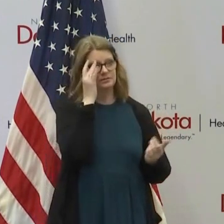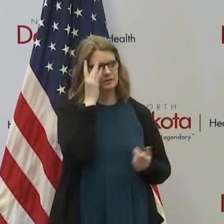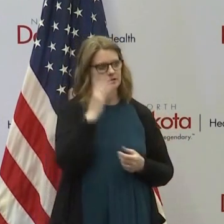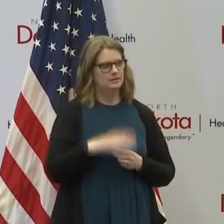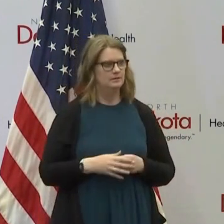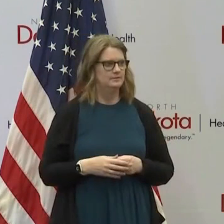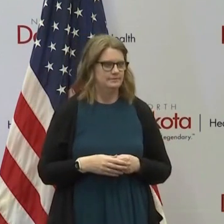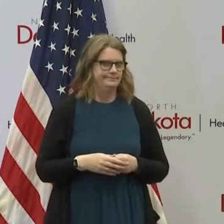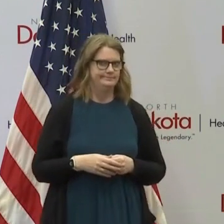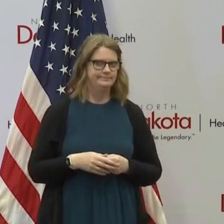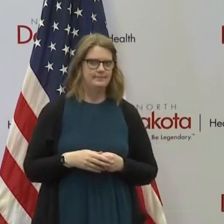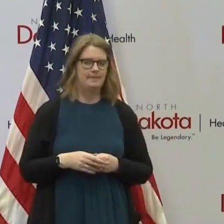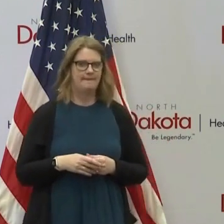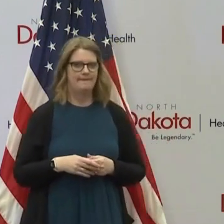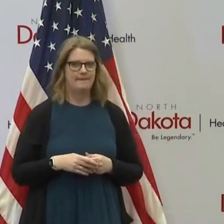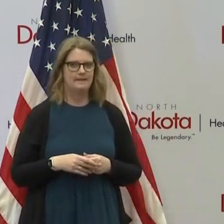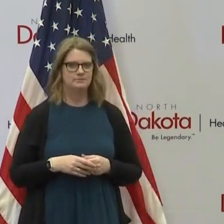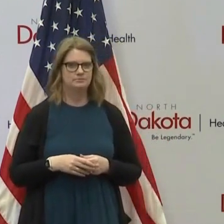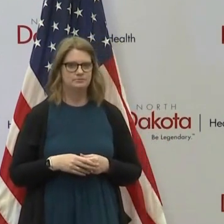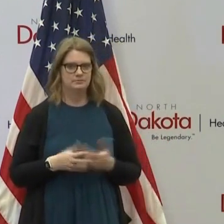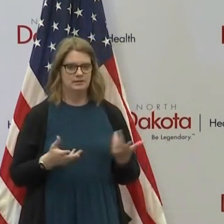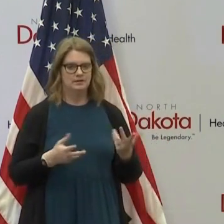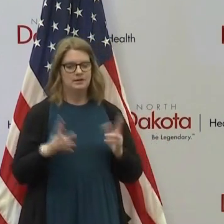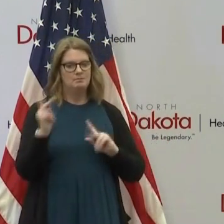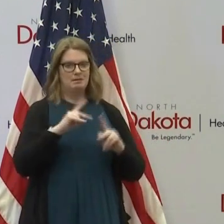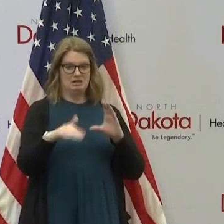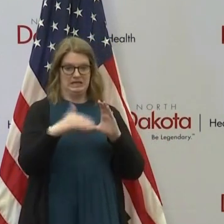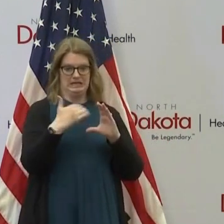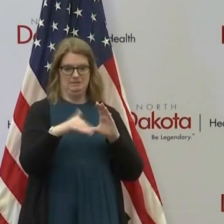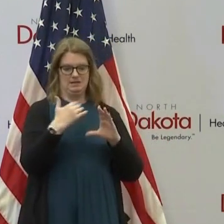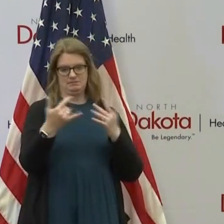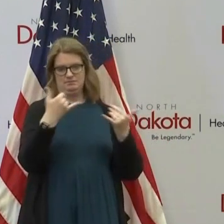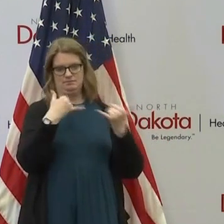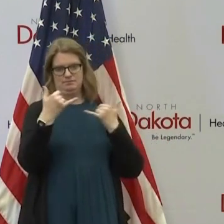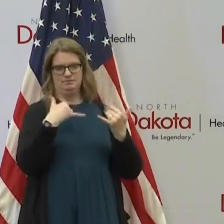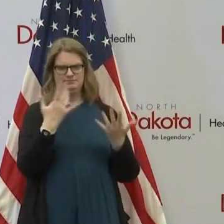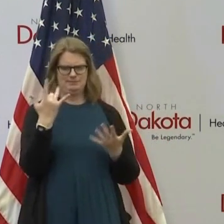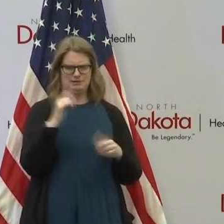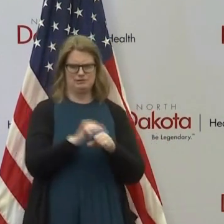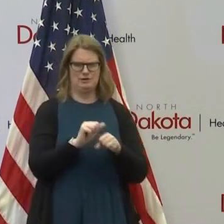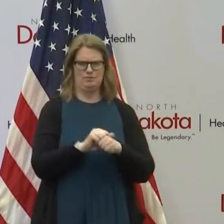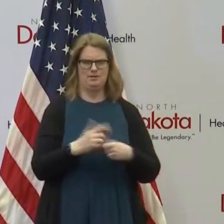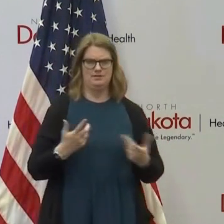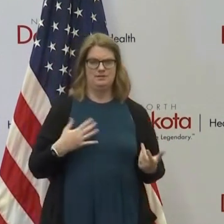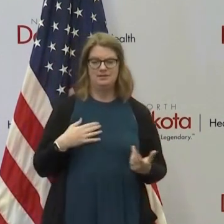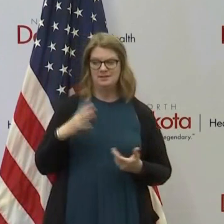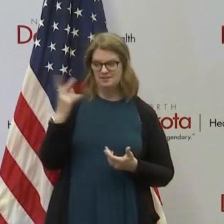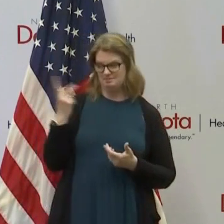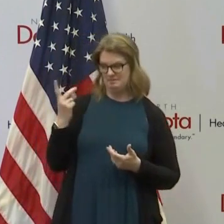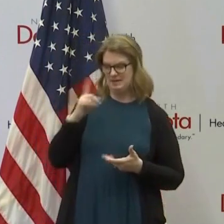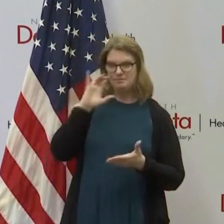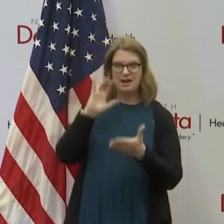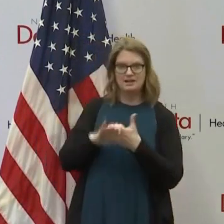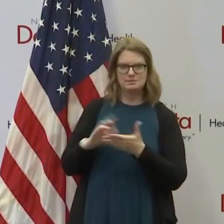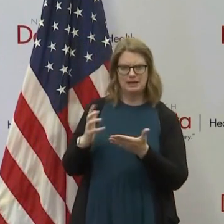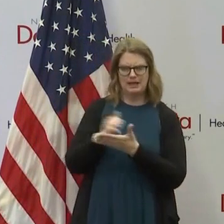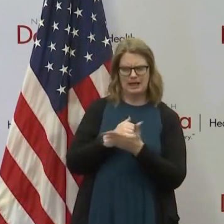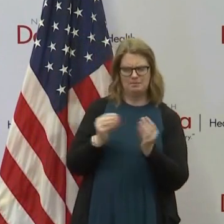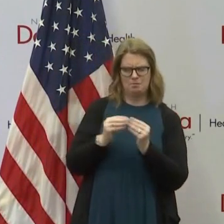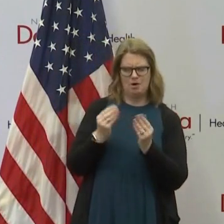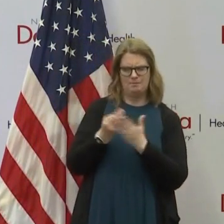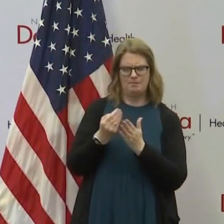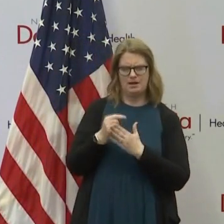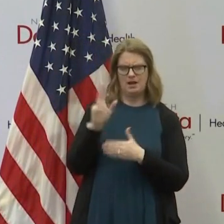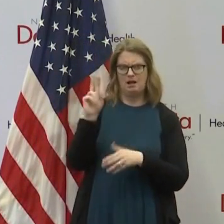got, I've had the same calls. People are emailing me and saying, why should I work? Because my husband and I can both make more money